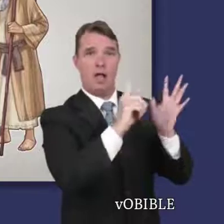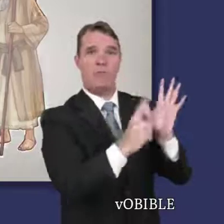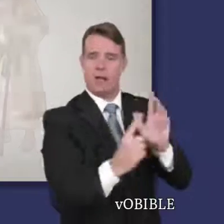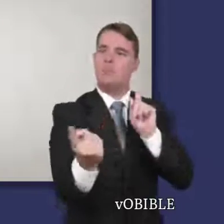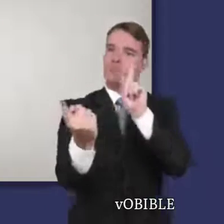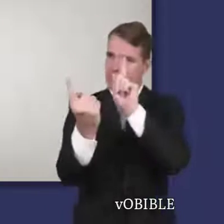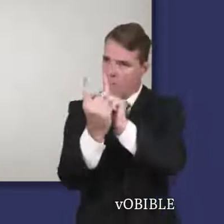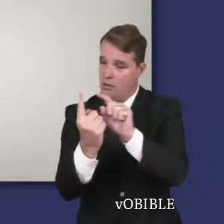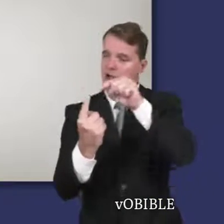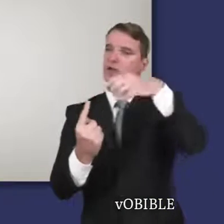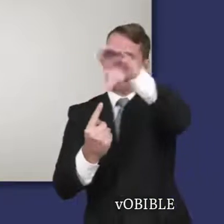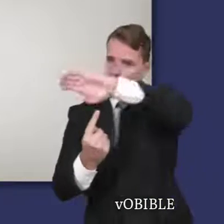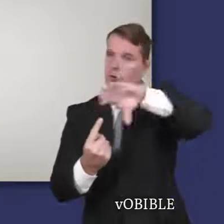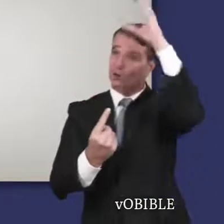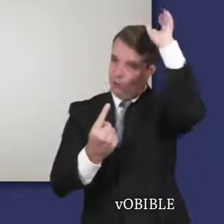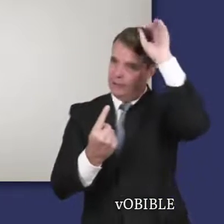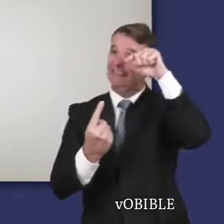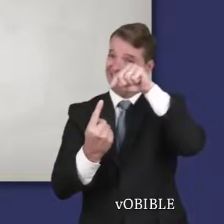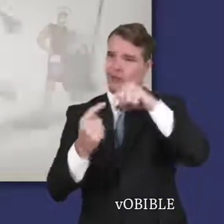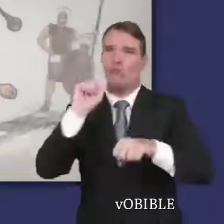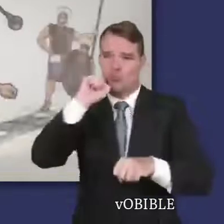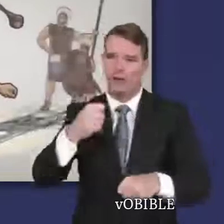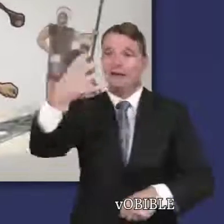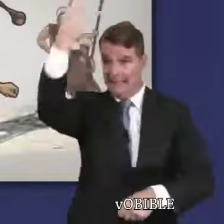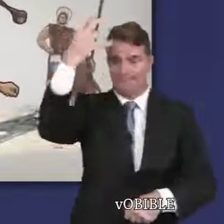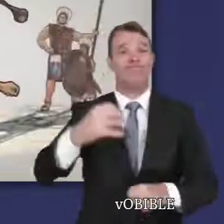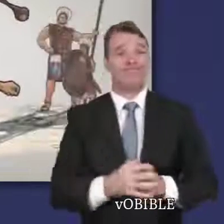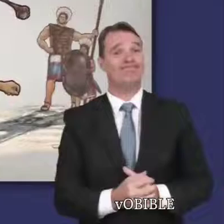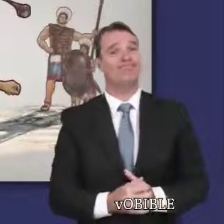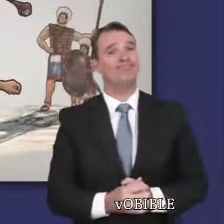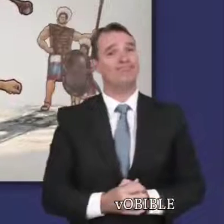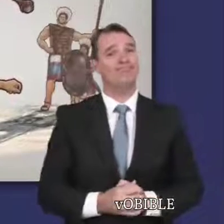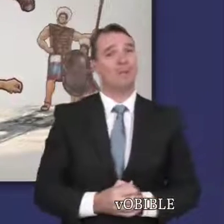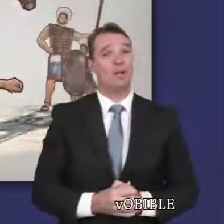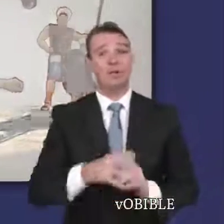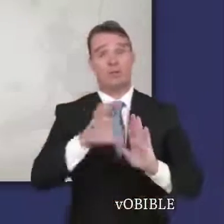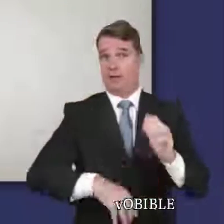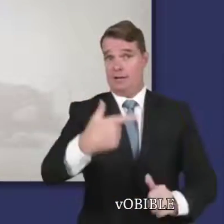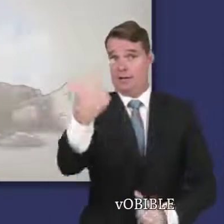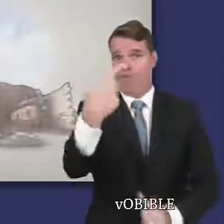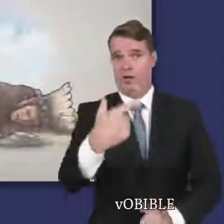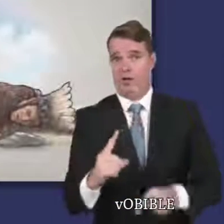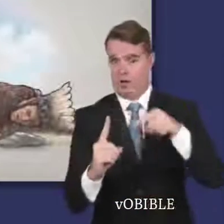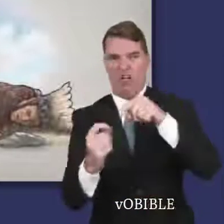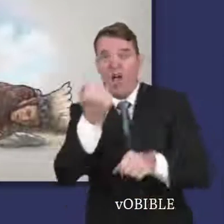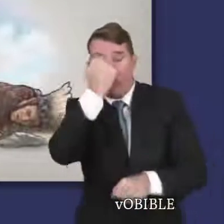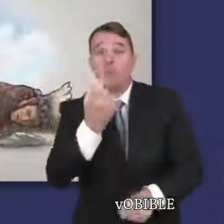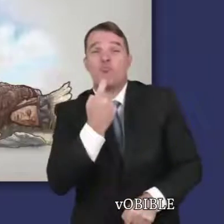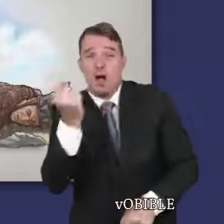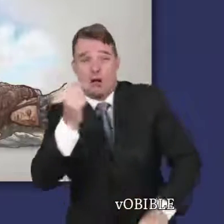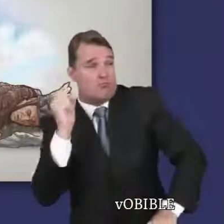king. In the next chapter, David, with just a sling and a stone, kills the